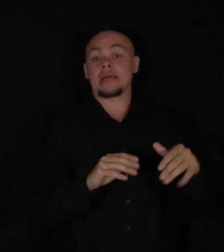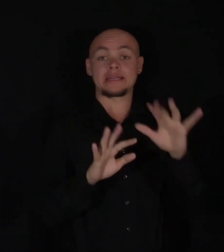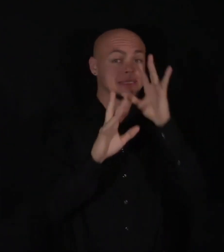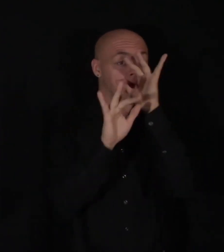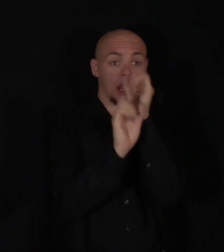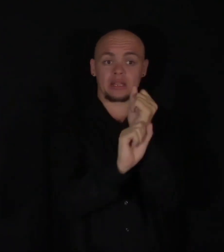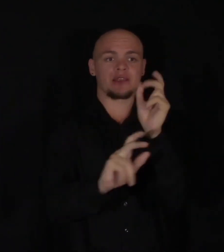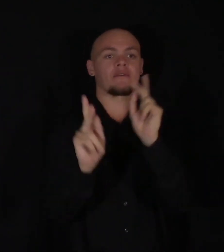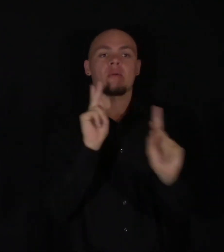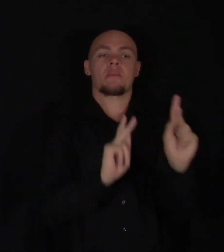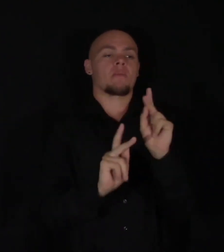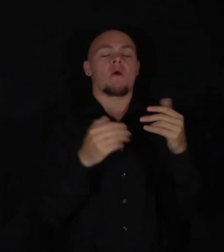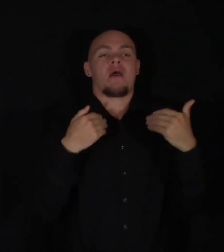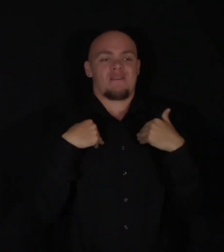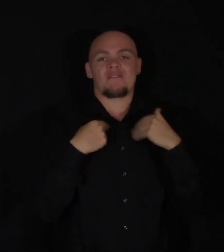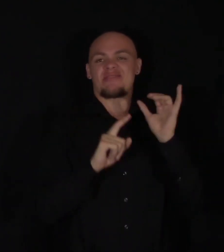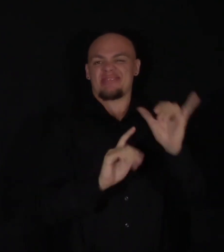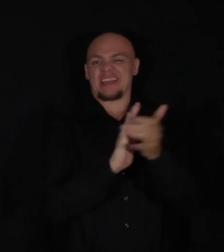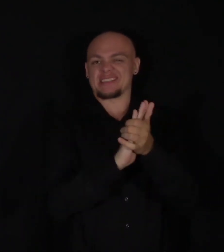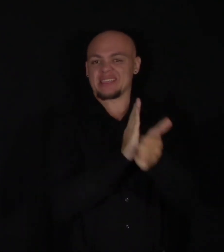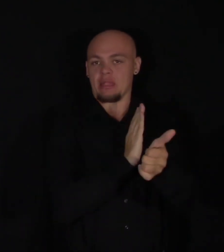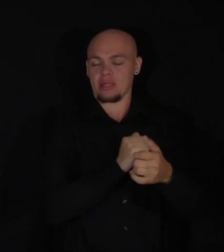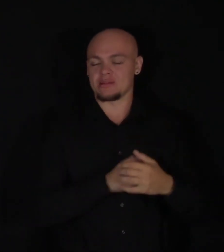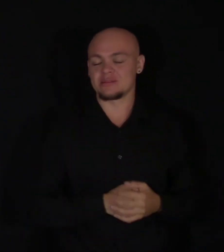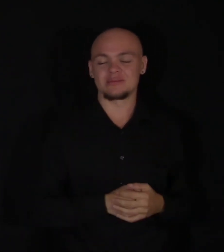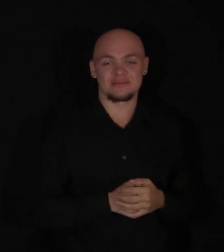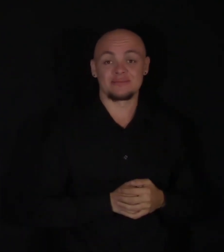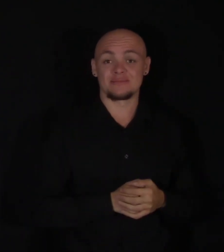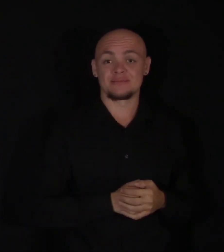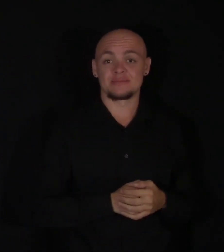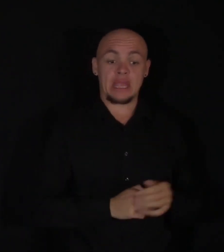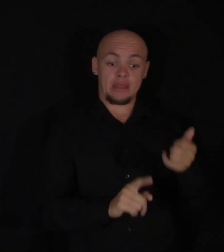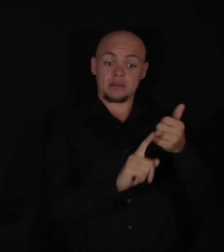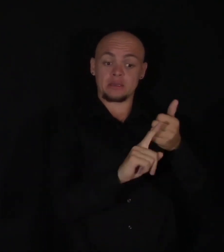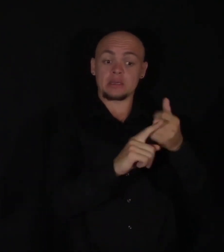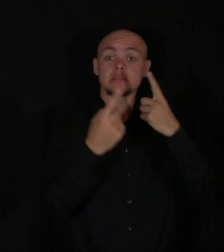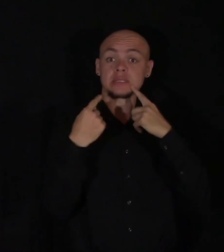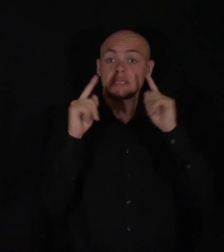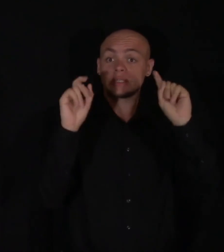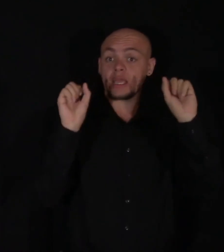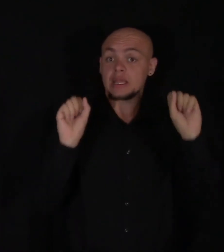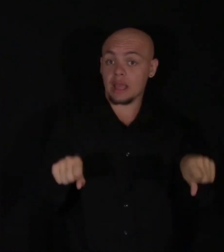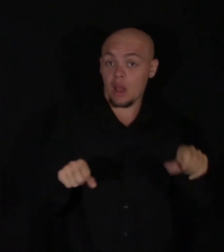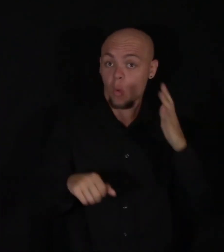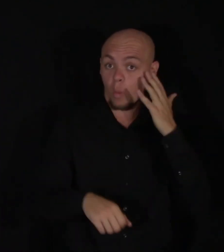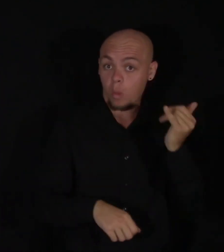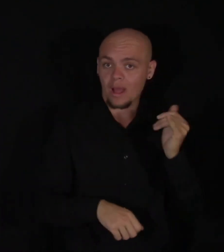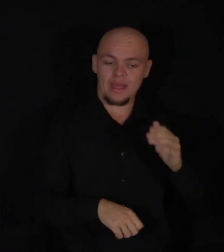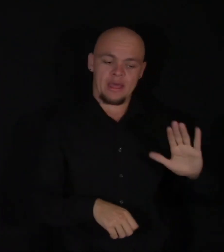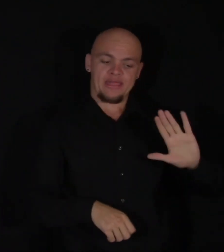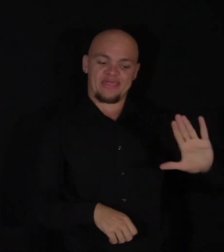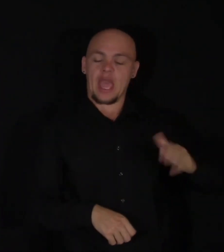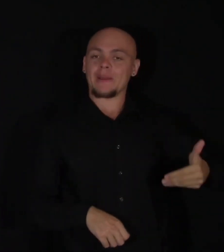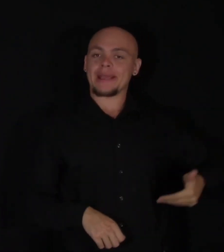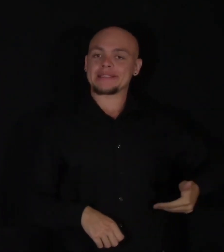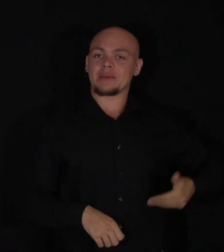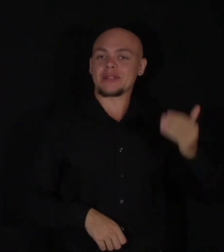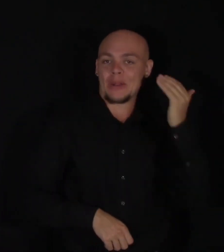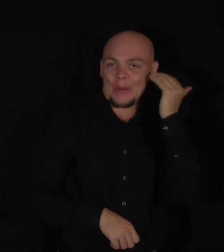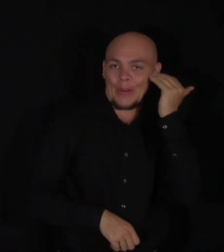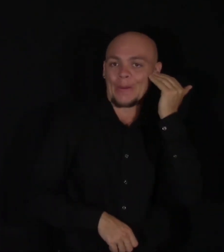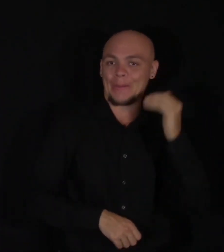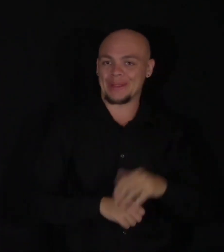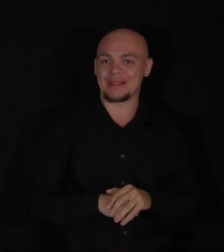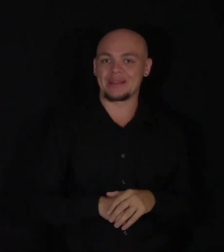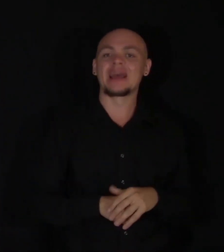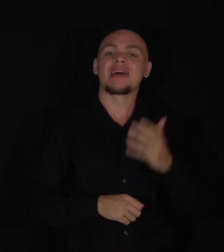I've ever met. But they can do this because they've developed their intuitions so much that they can easily